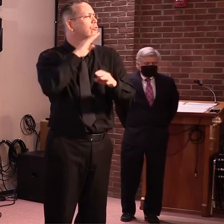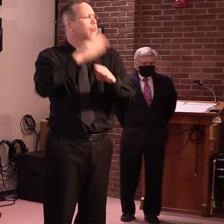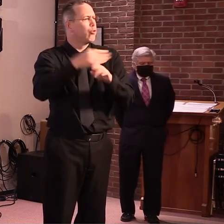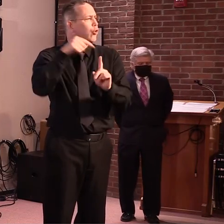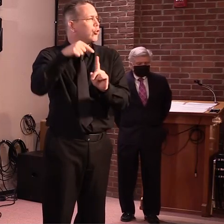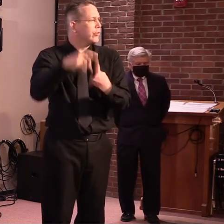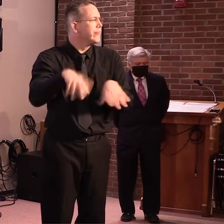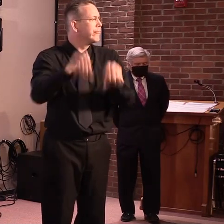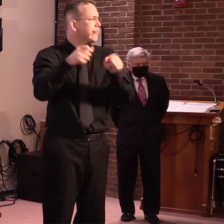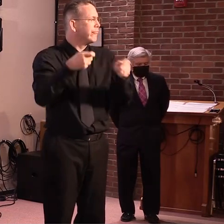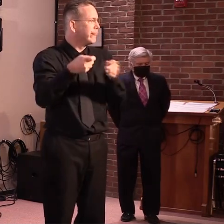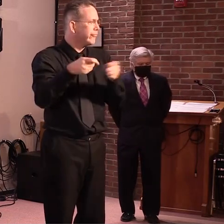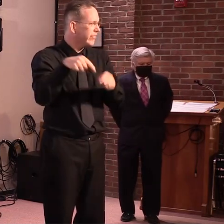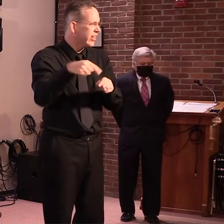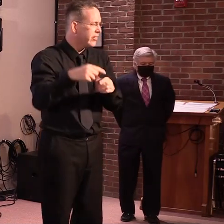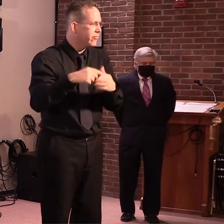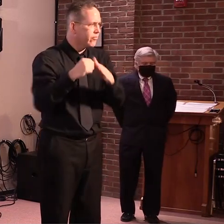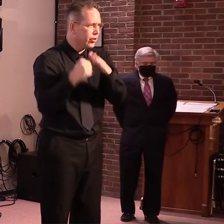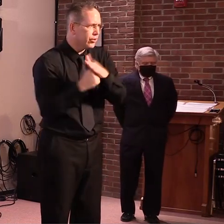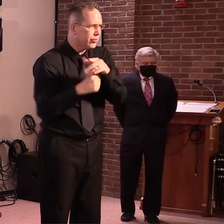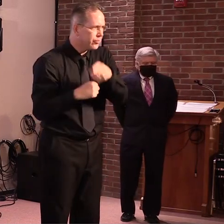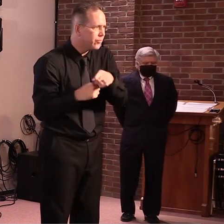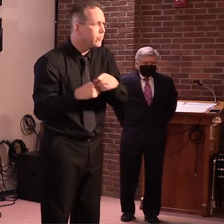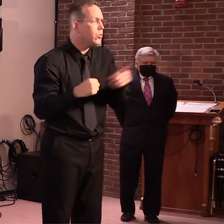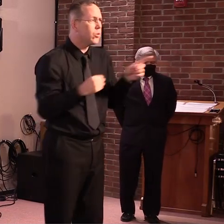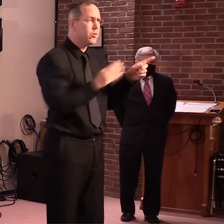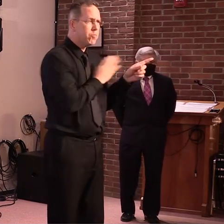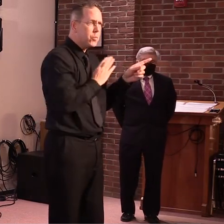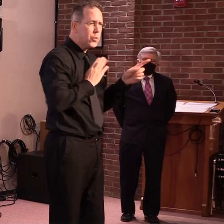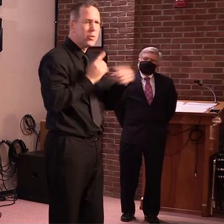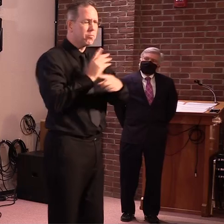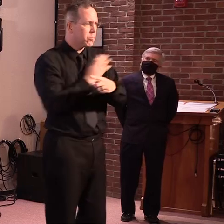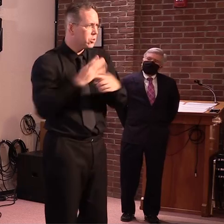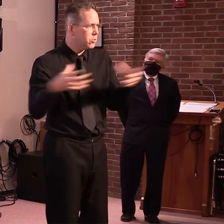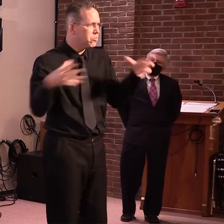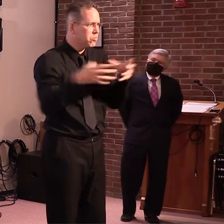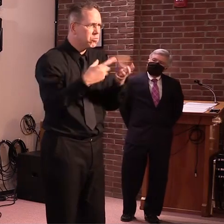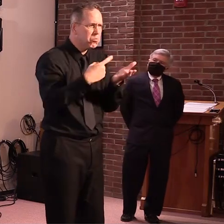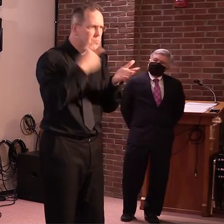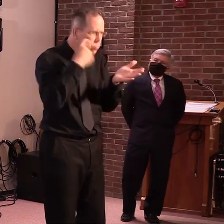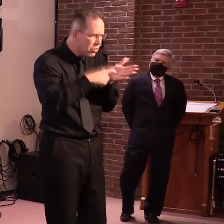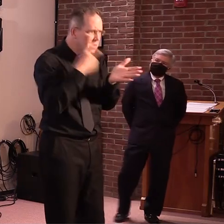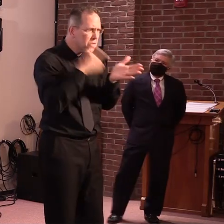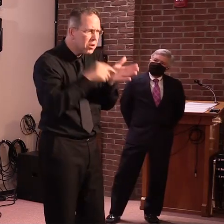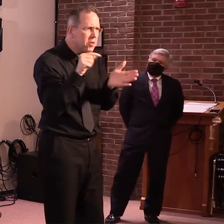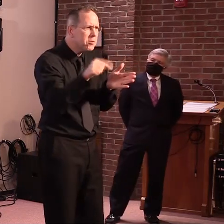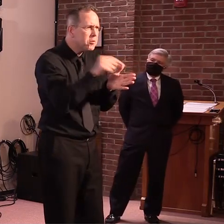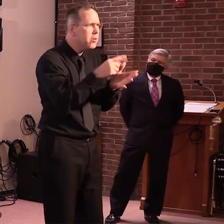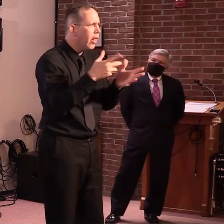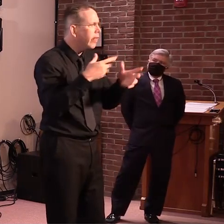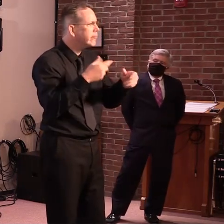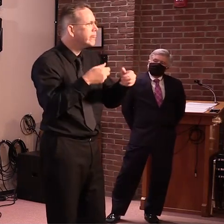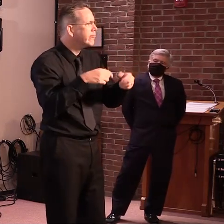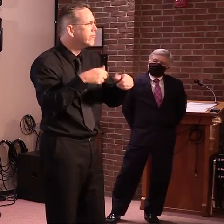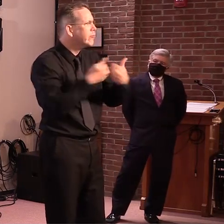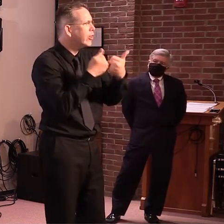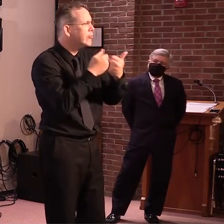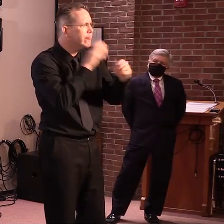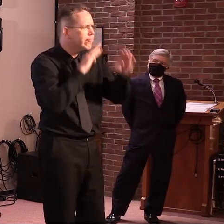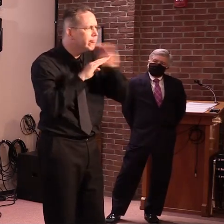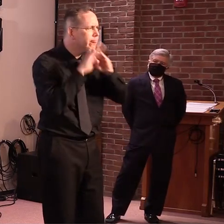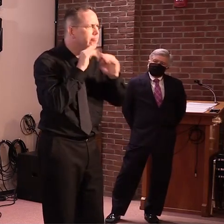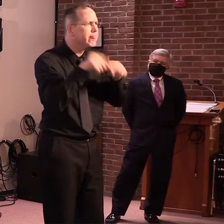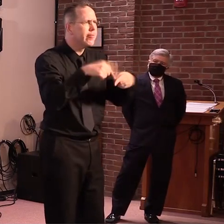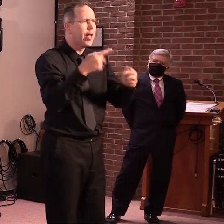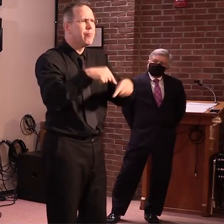the needs and opportunities facing Vermonters and Vermont communities has evolved, the ethos of the McClure family's giving has remained constant.